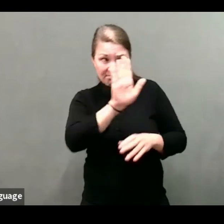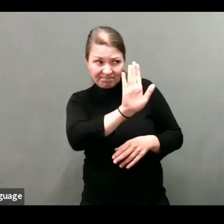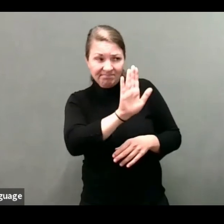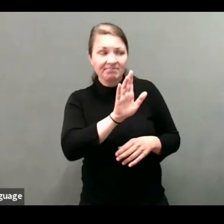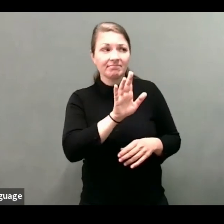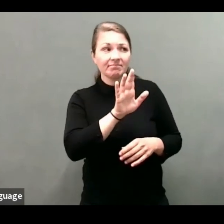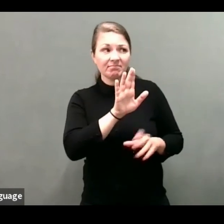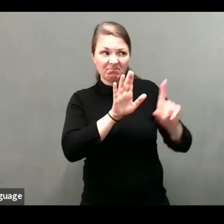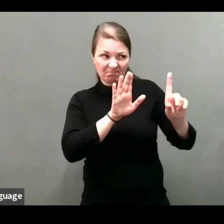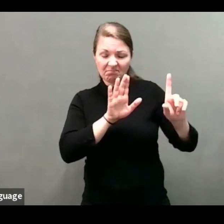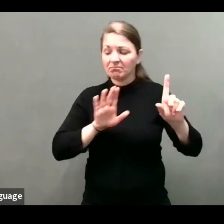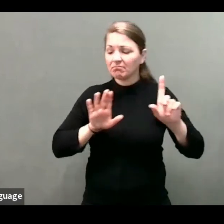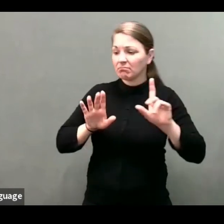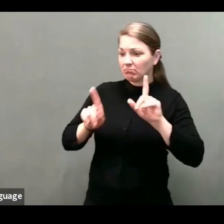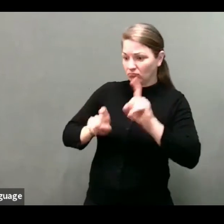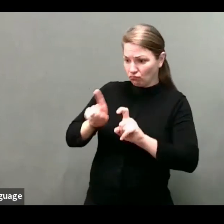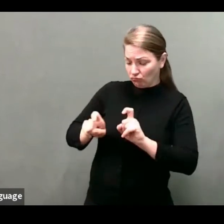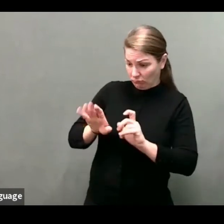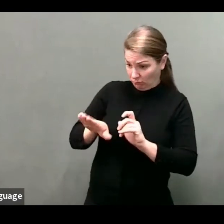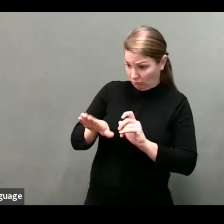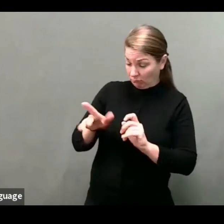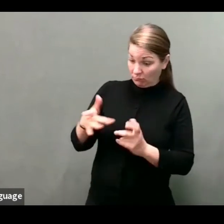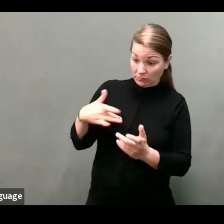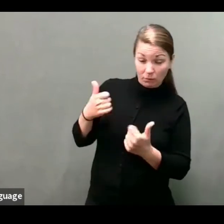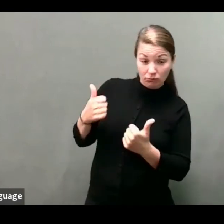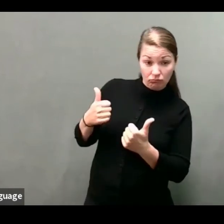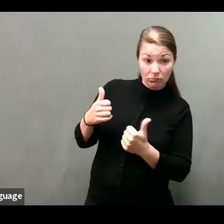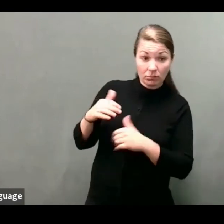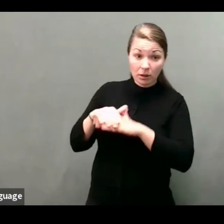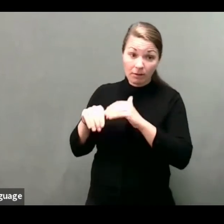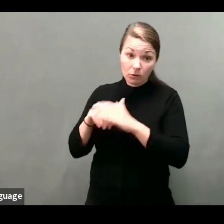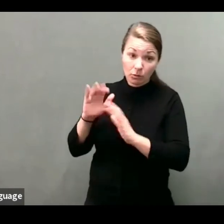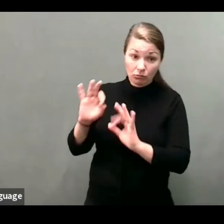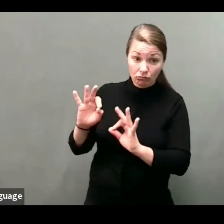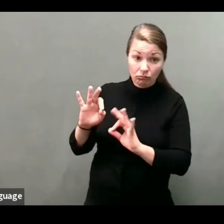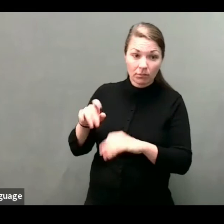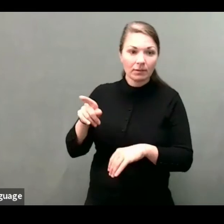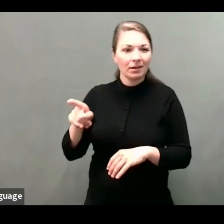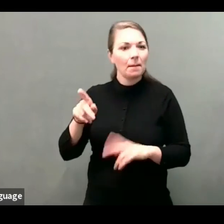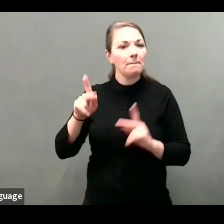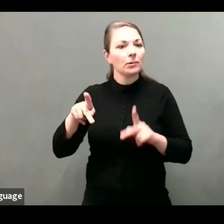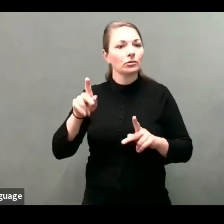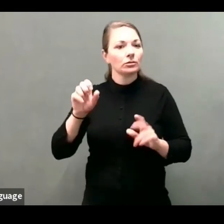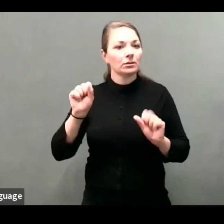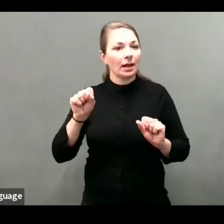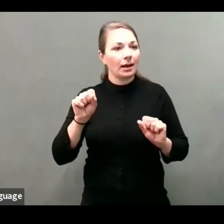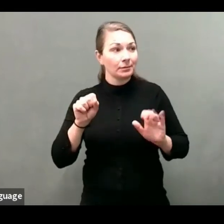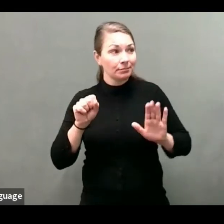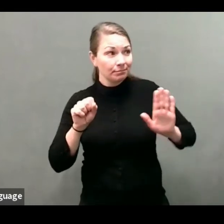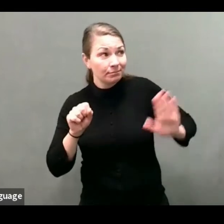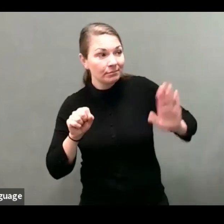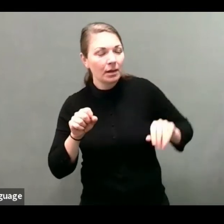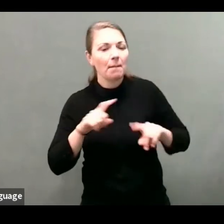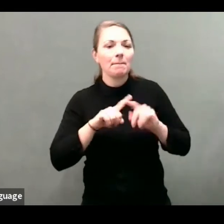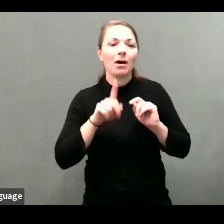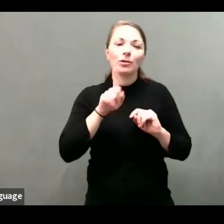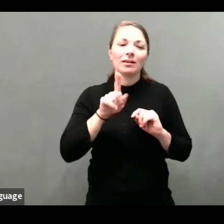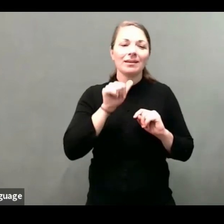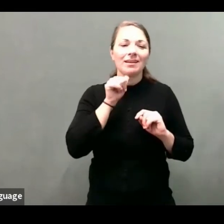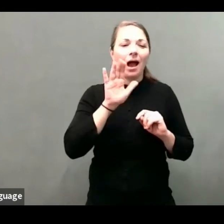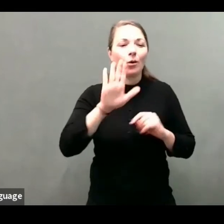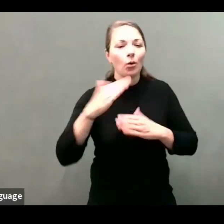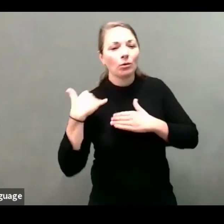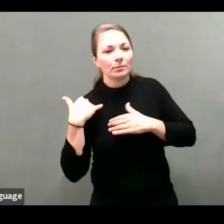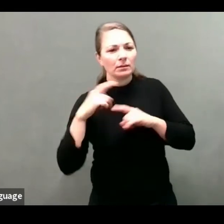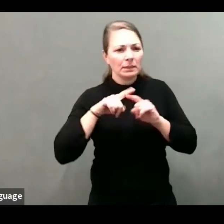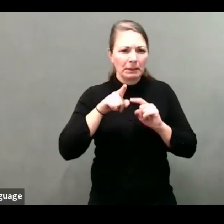patient or just help them find their voice and speak up in that moment. But hopefully it shouldn't be on you. And for more